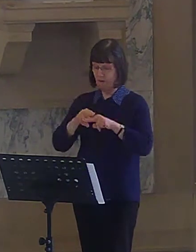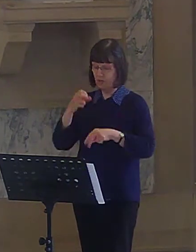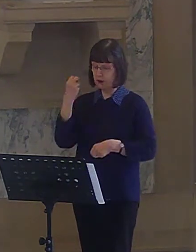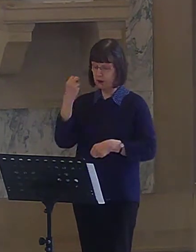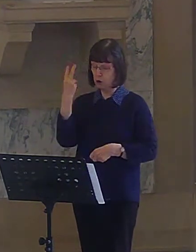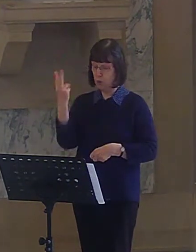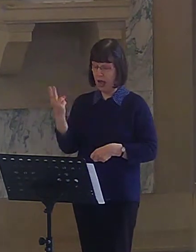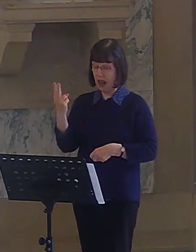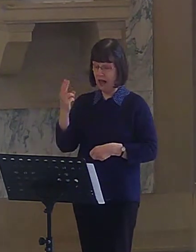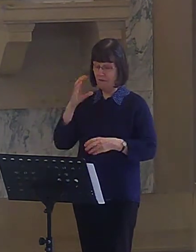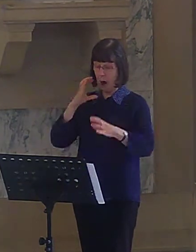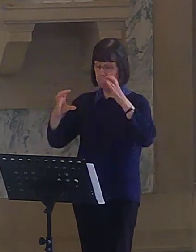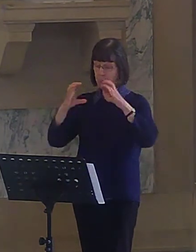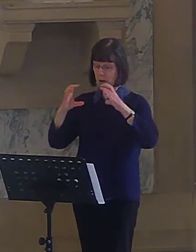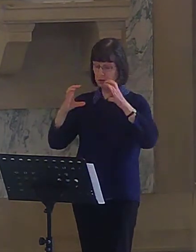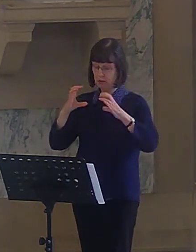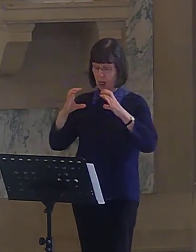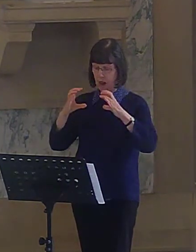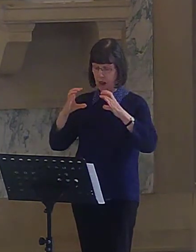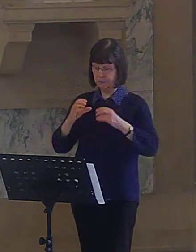12 apostles.